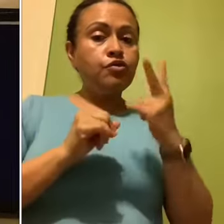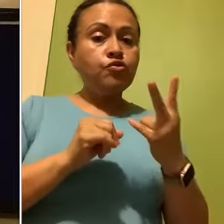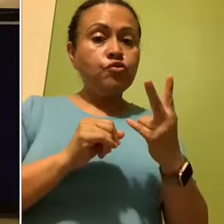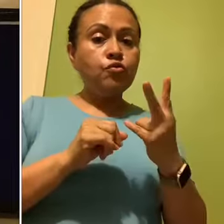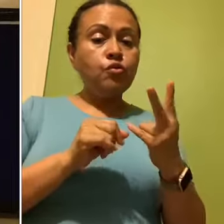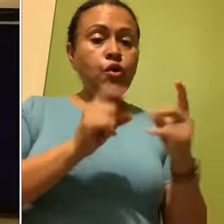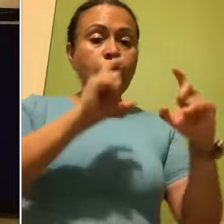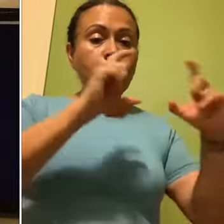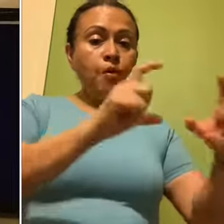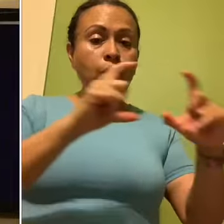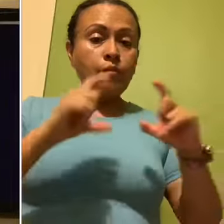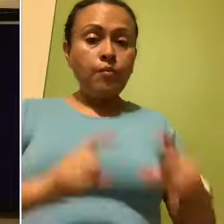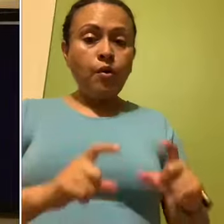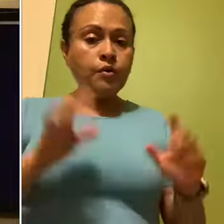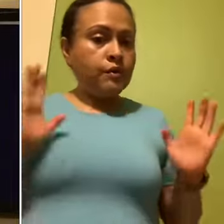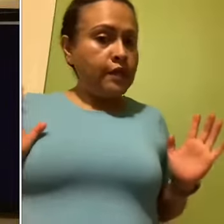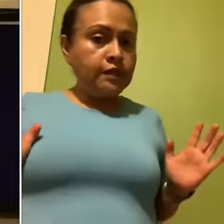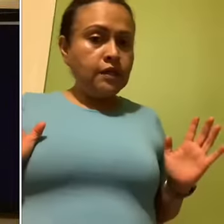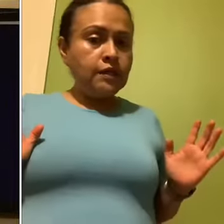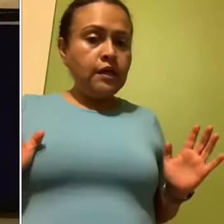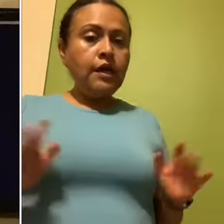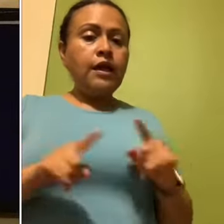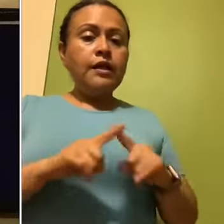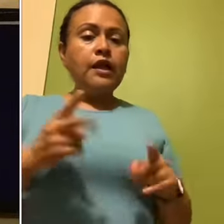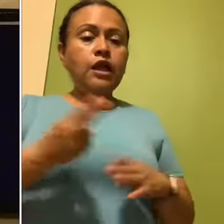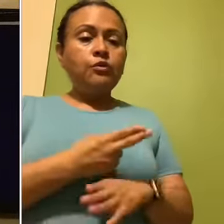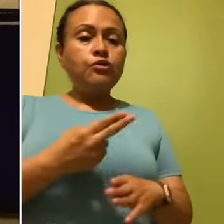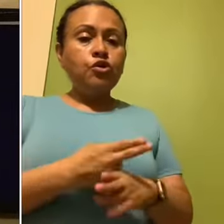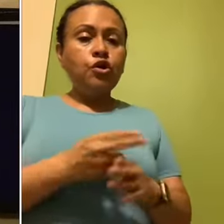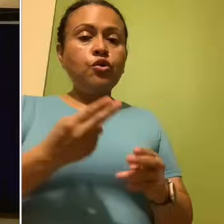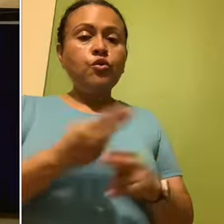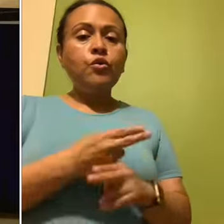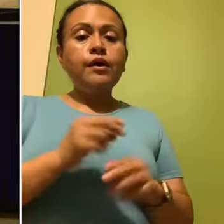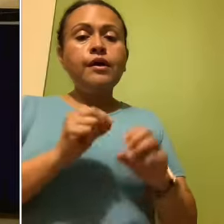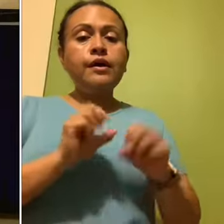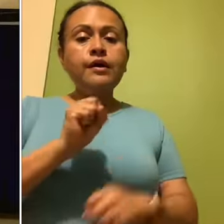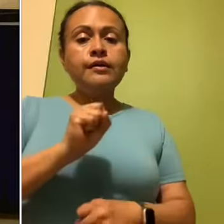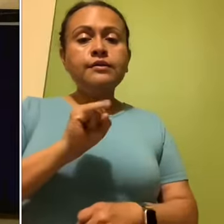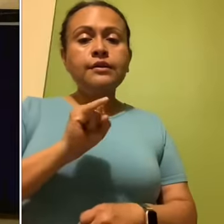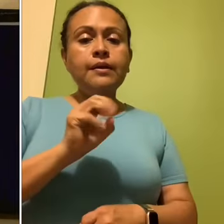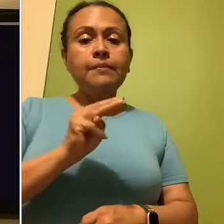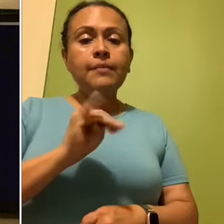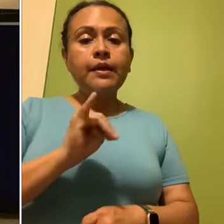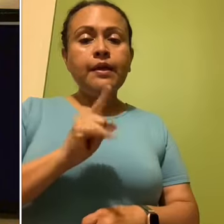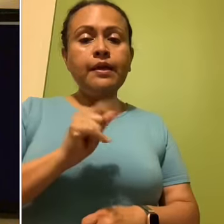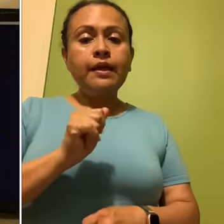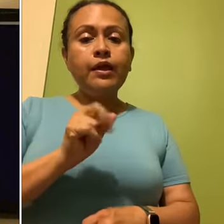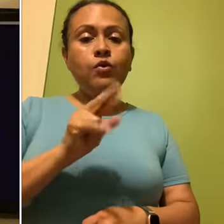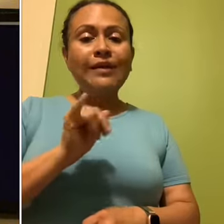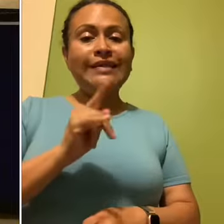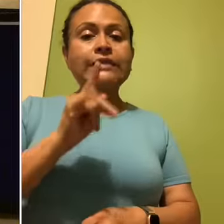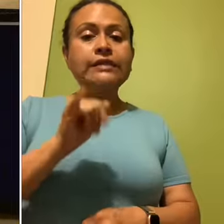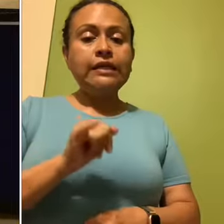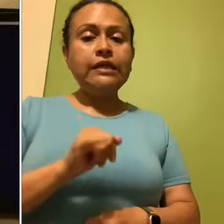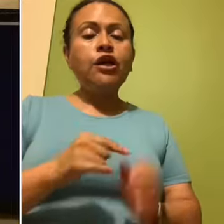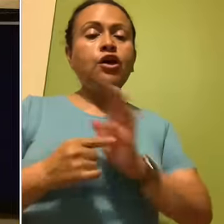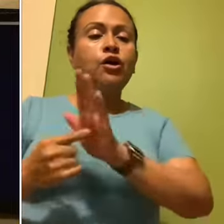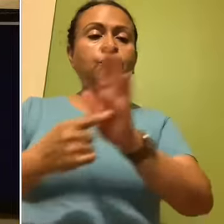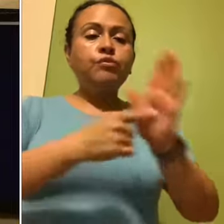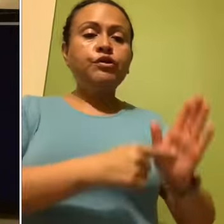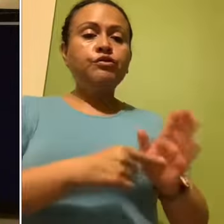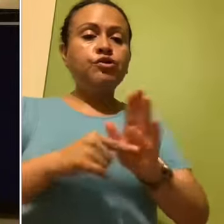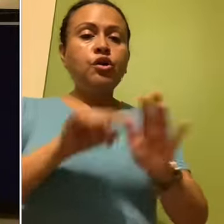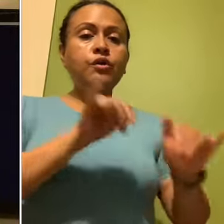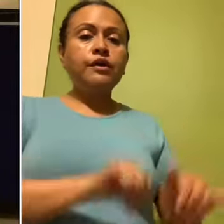2 sets of arbitrary points here. And the way that I will show it is through similarity. If I can show that this triangle